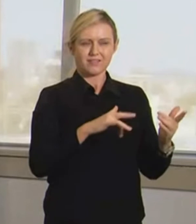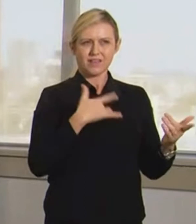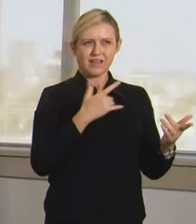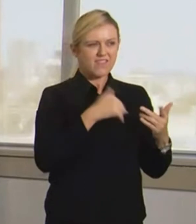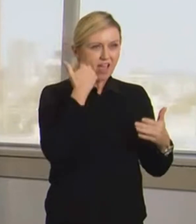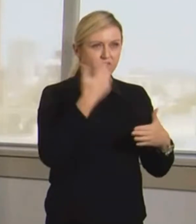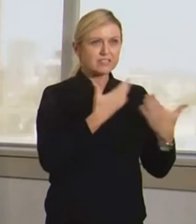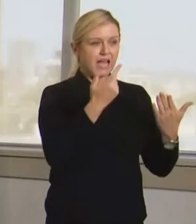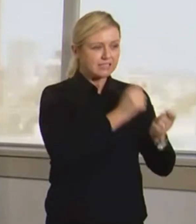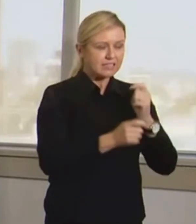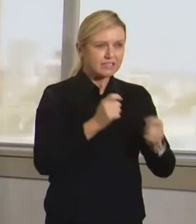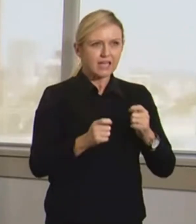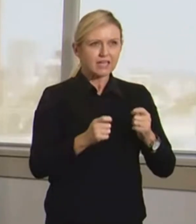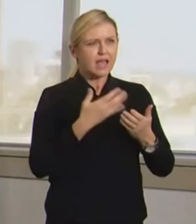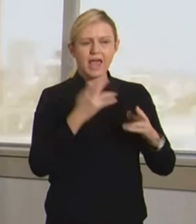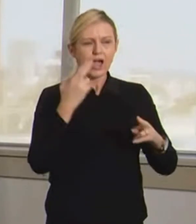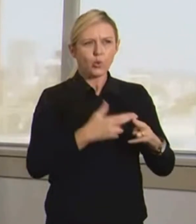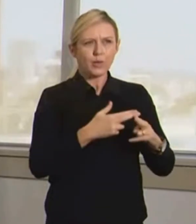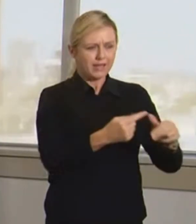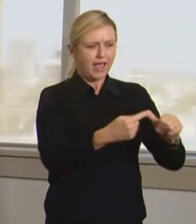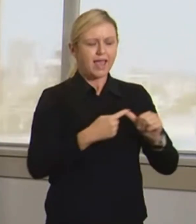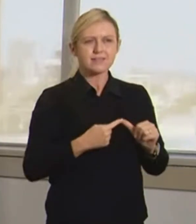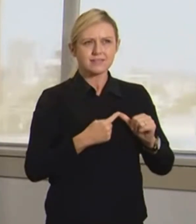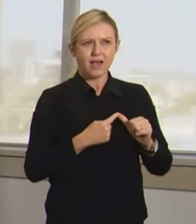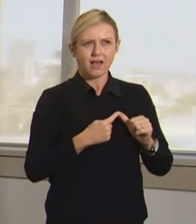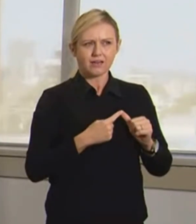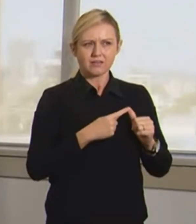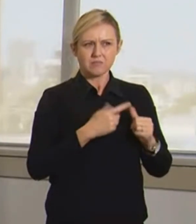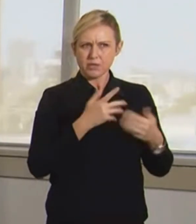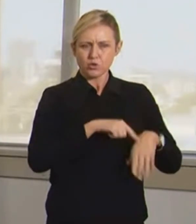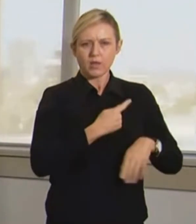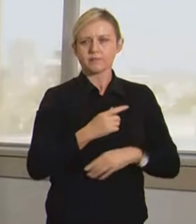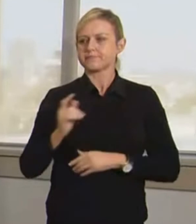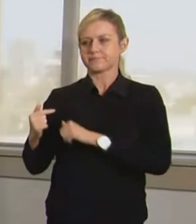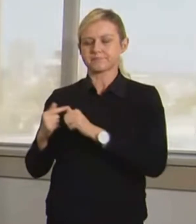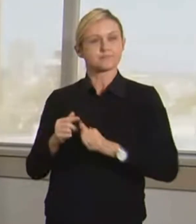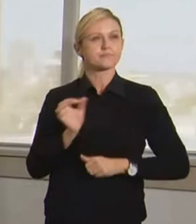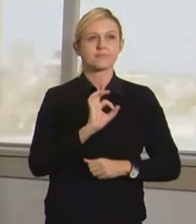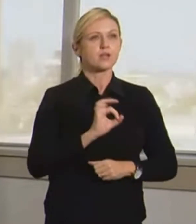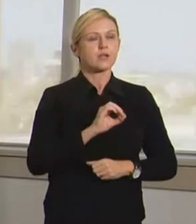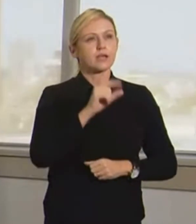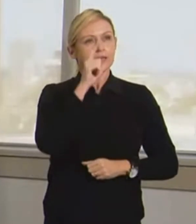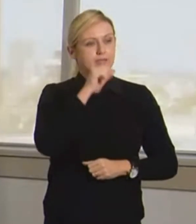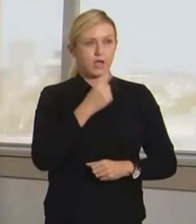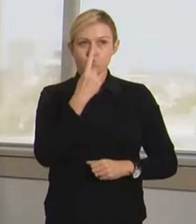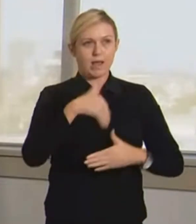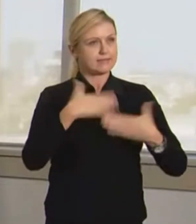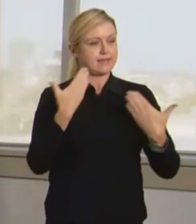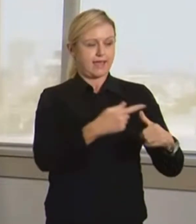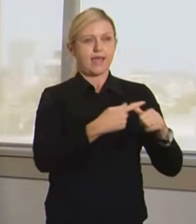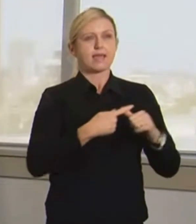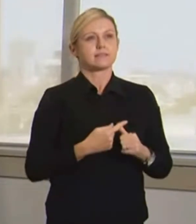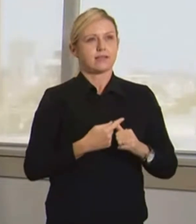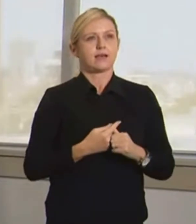testing them daily? So we can actually get this test back in the same day, and our tests are really sensitive. One of the actual issues